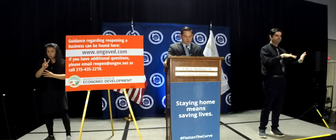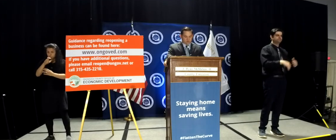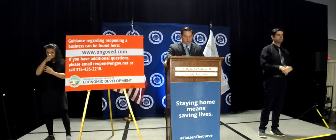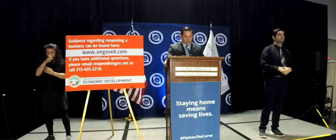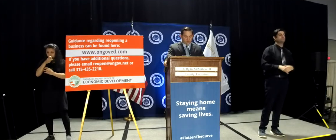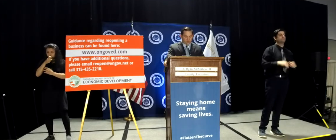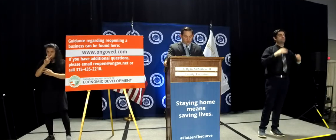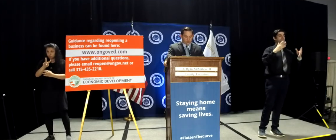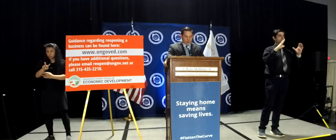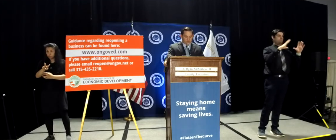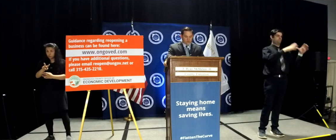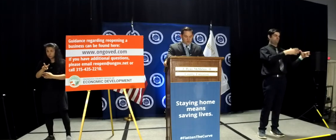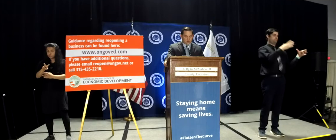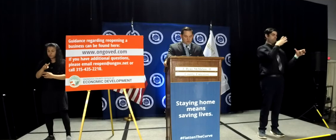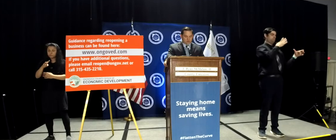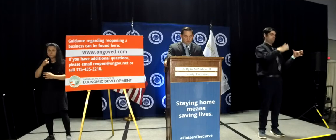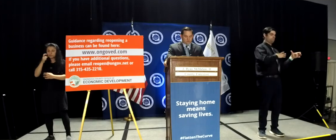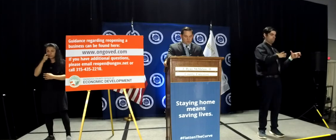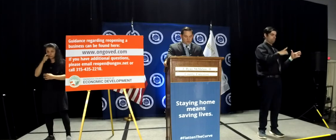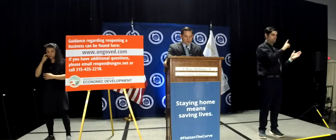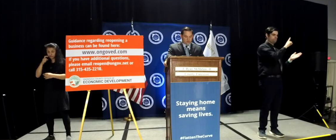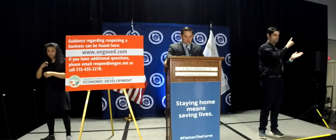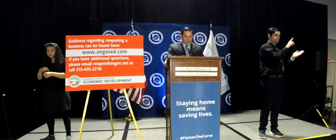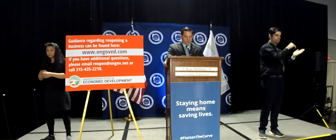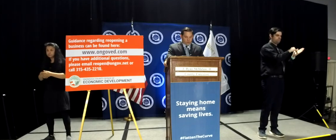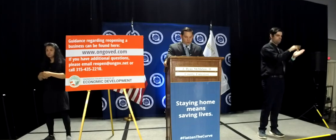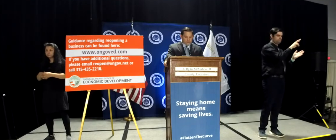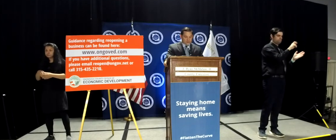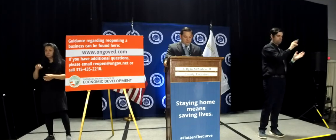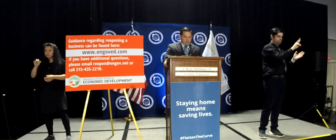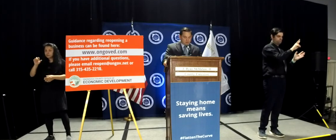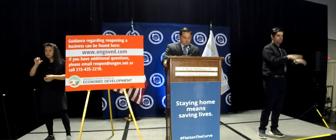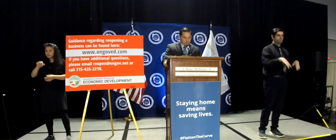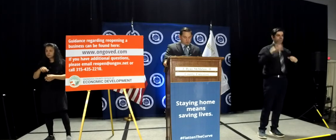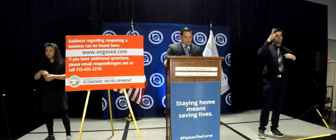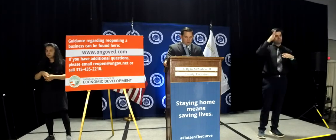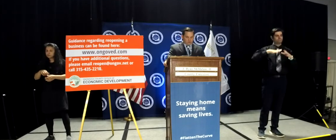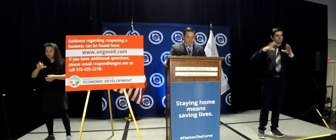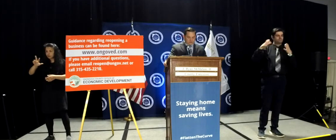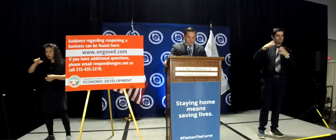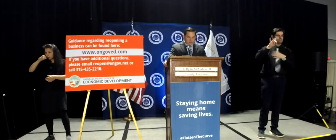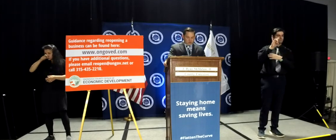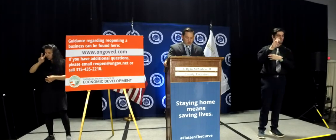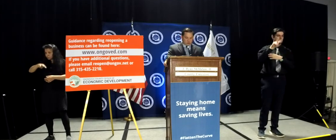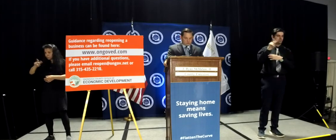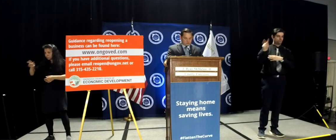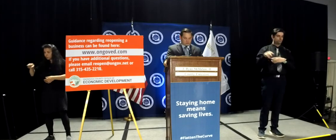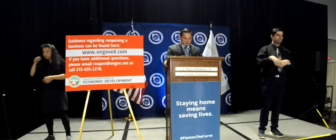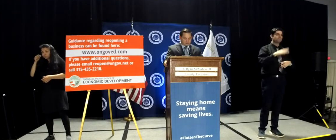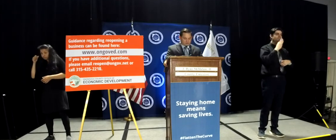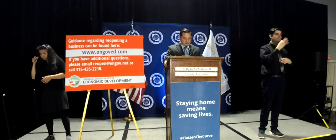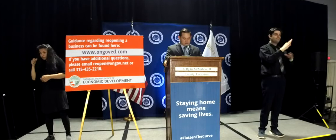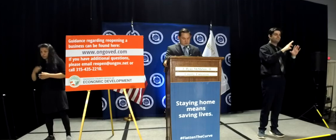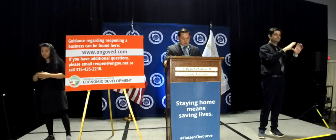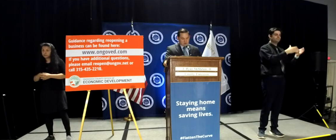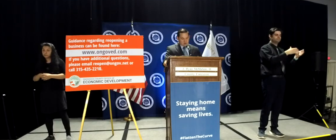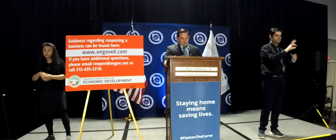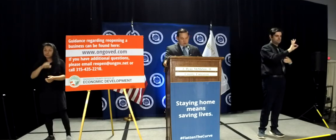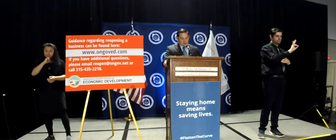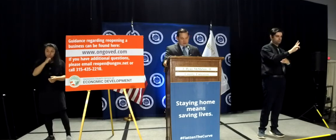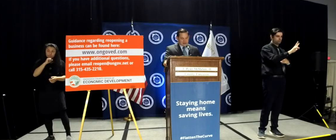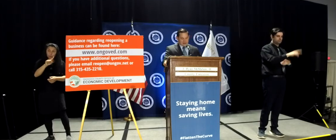20s, 254 in their 30s, 251 in their 40s, 325 in their 50s, 259 in their